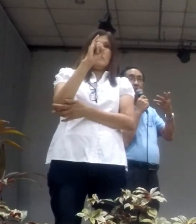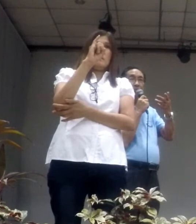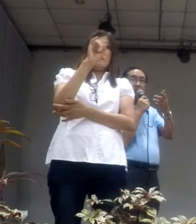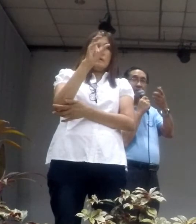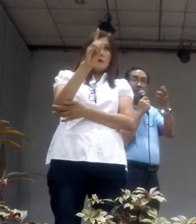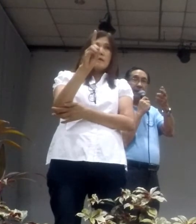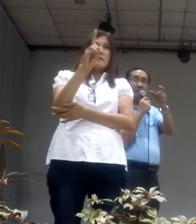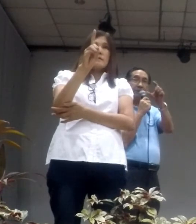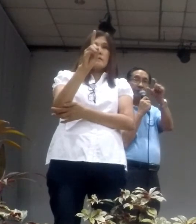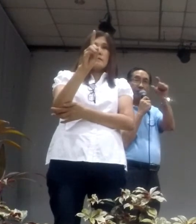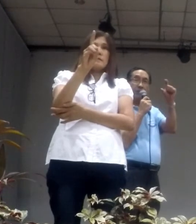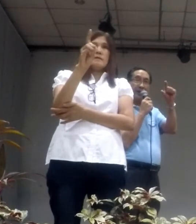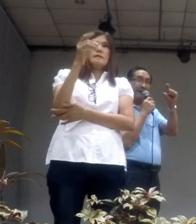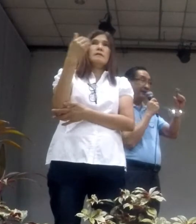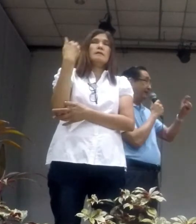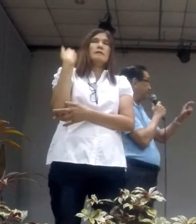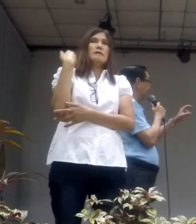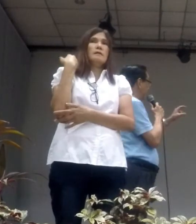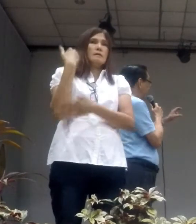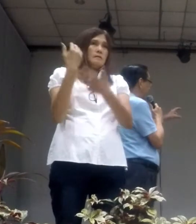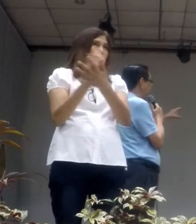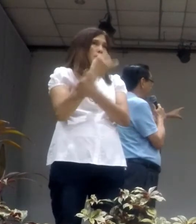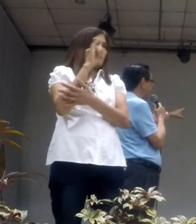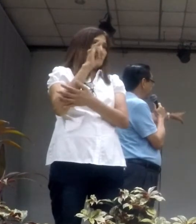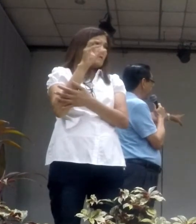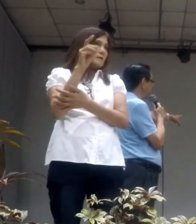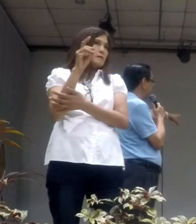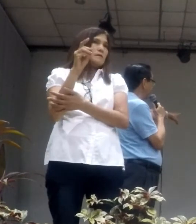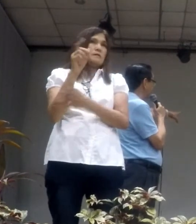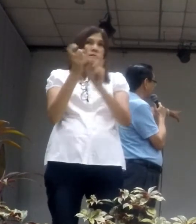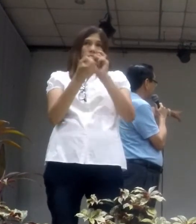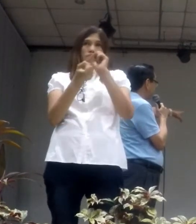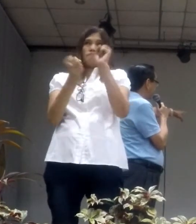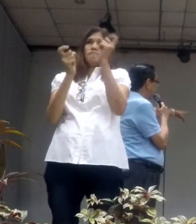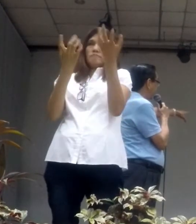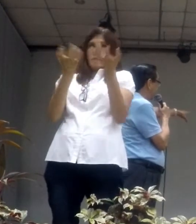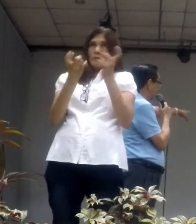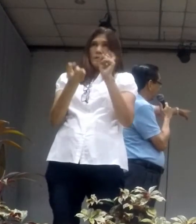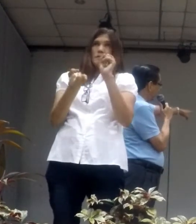If you have your old ID, we're going to change it.